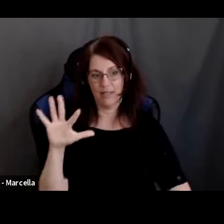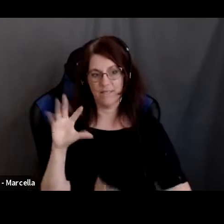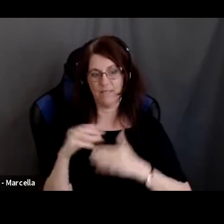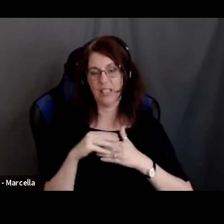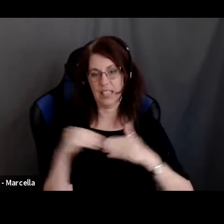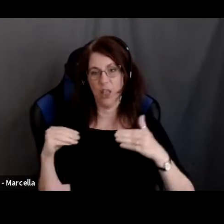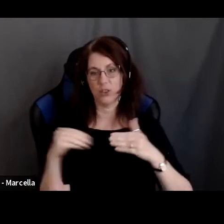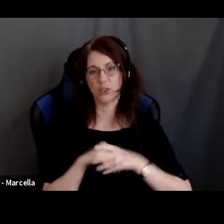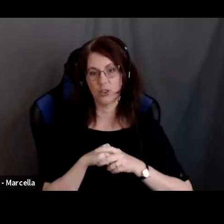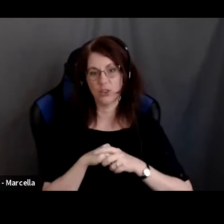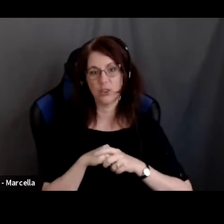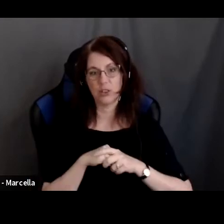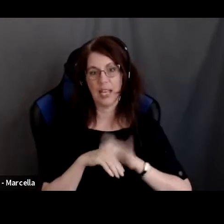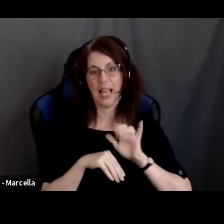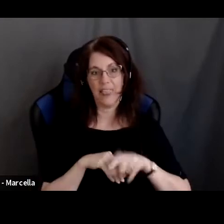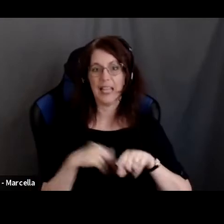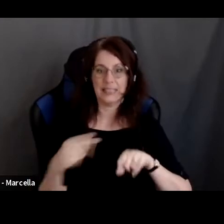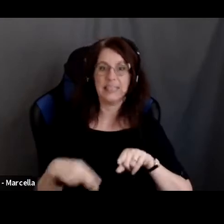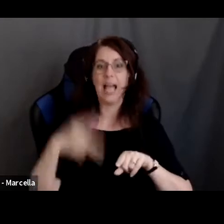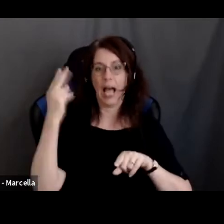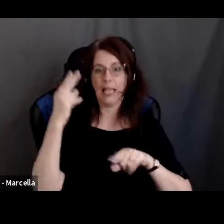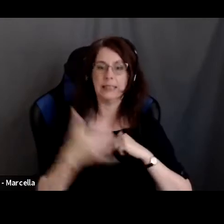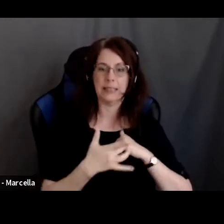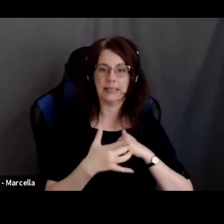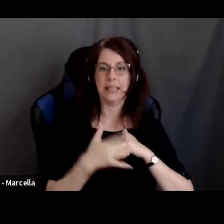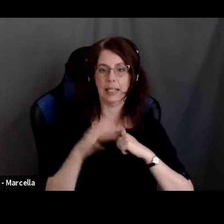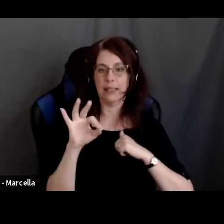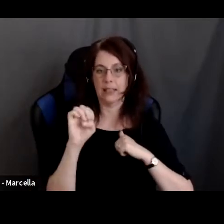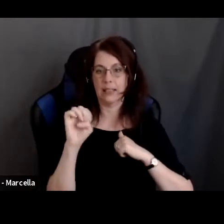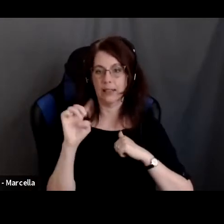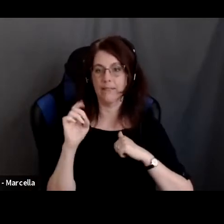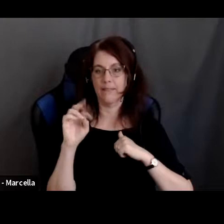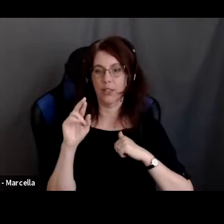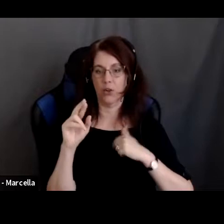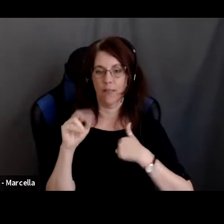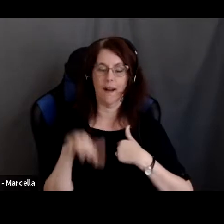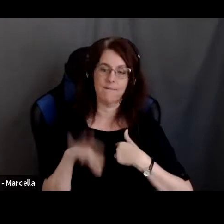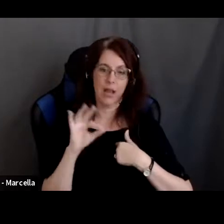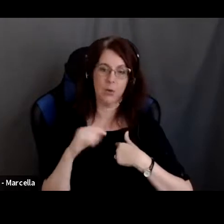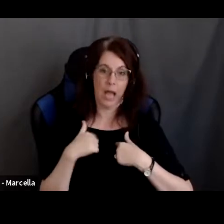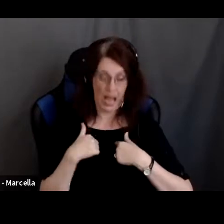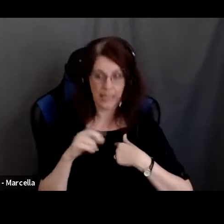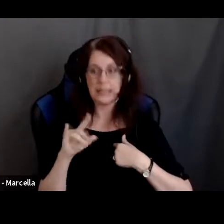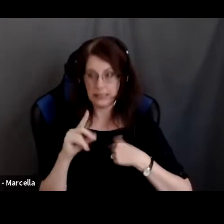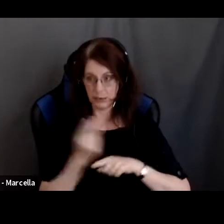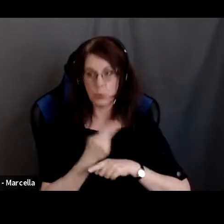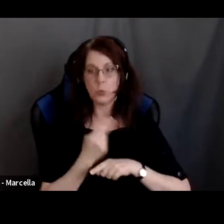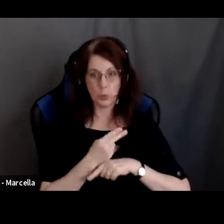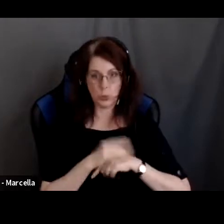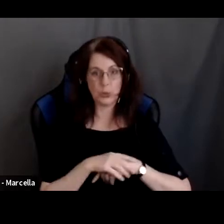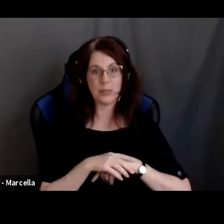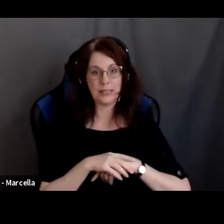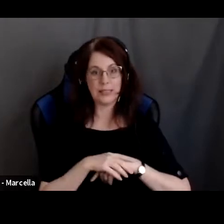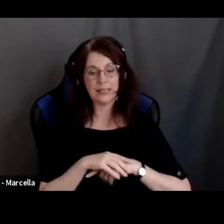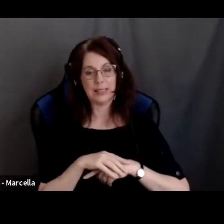$5,950. This is the highest tech feeder that I've encountered. It's one that I have used. And again, unlike the